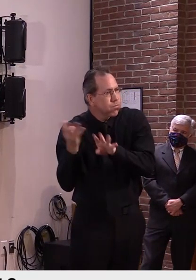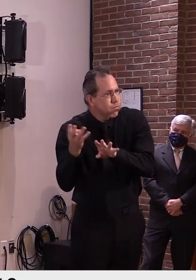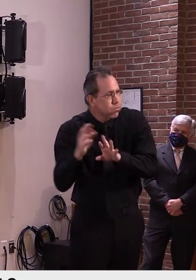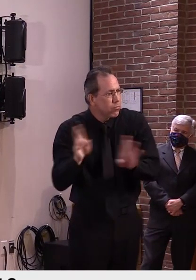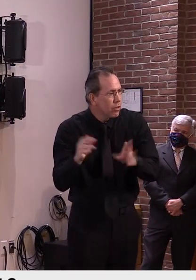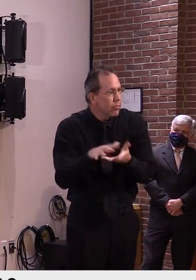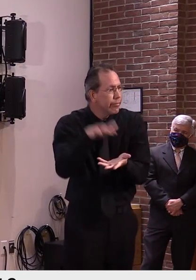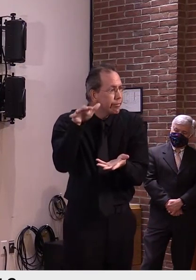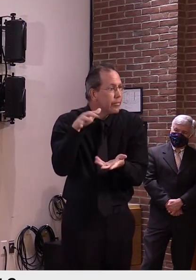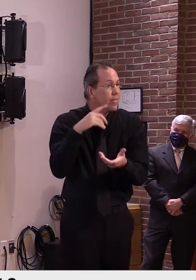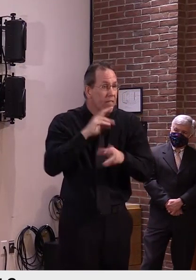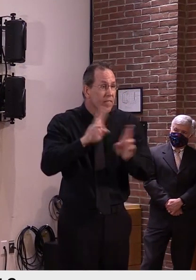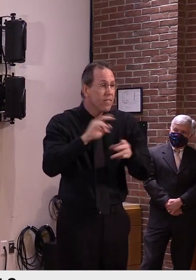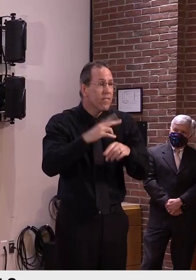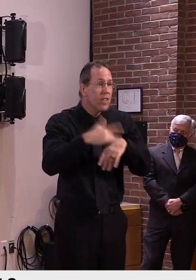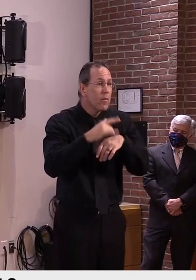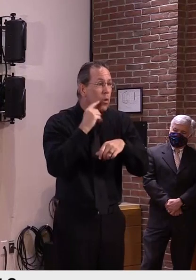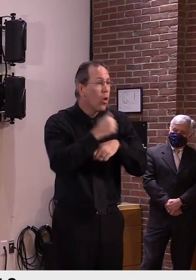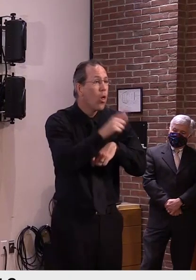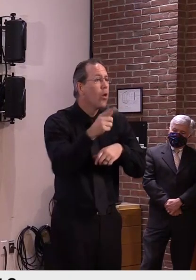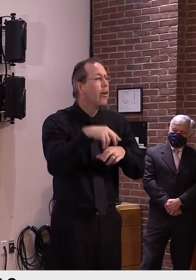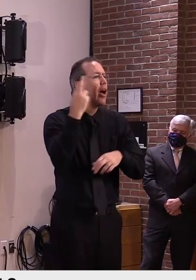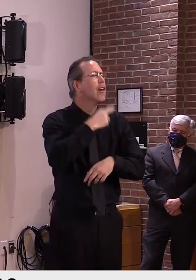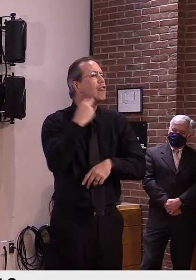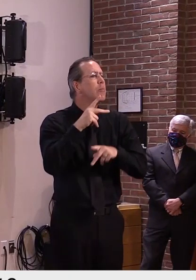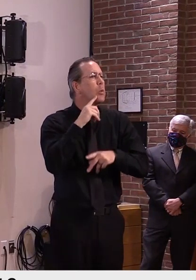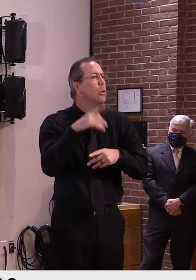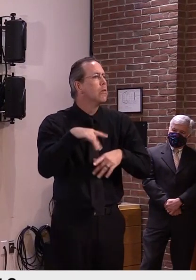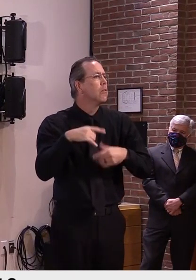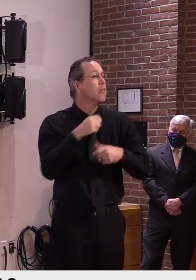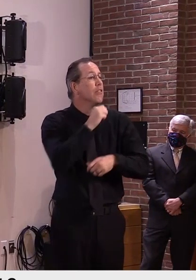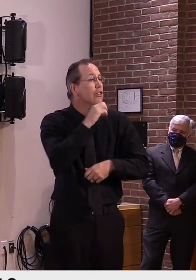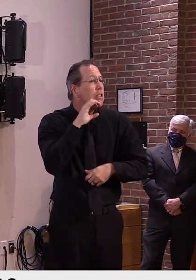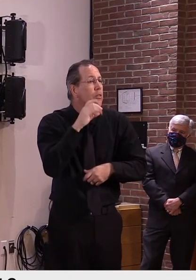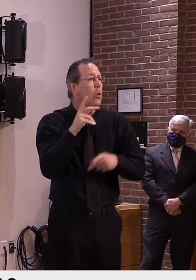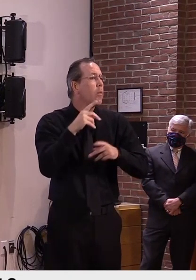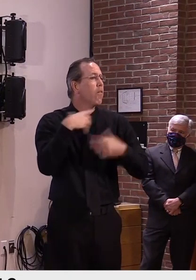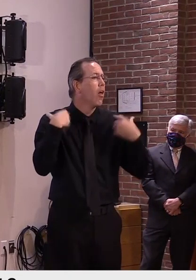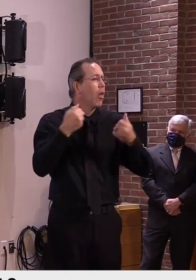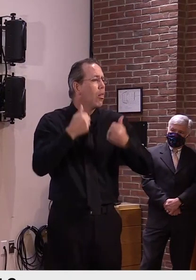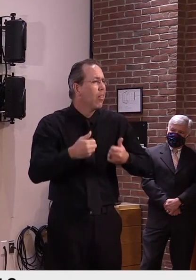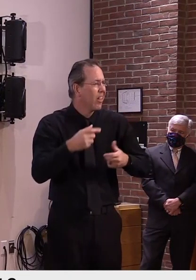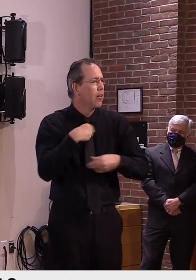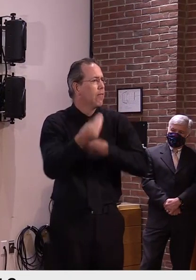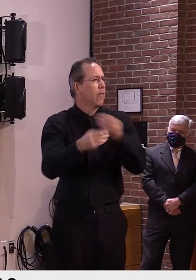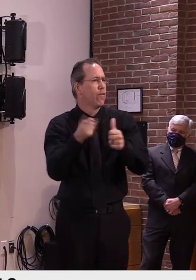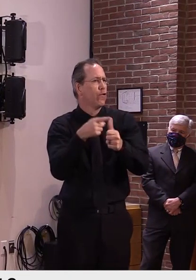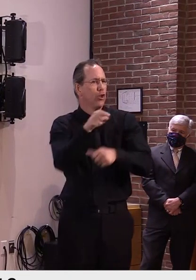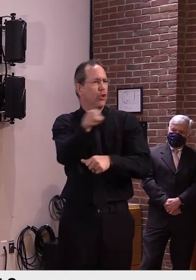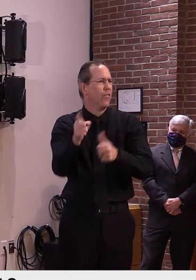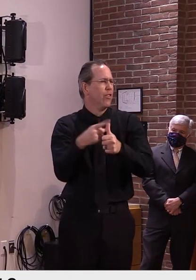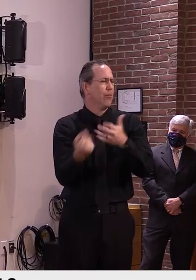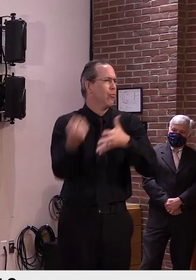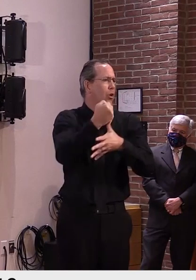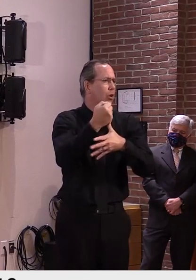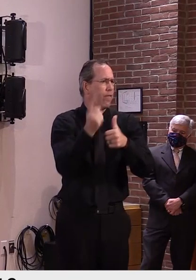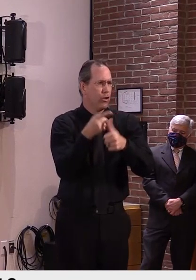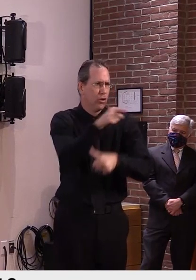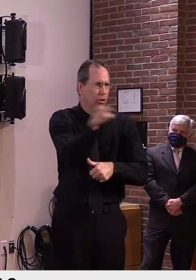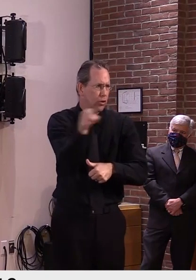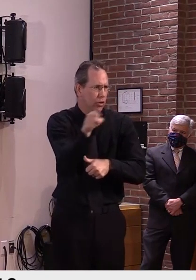And that is being determined literally as we speak by the AICP, which